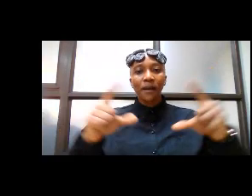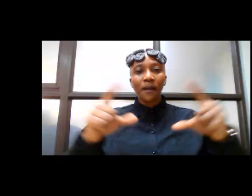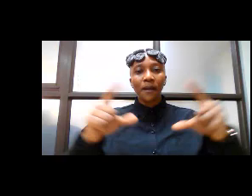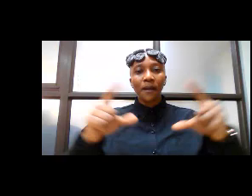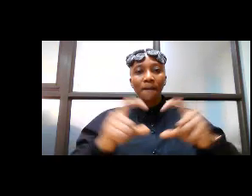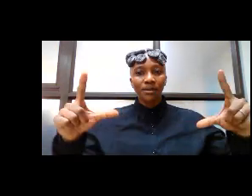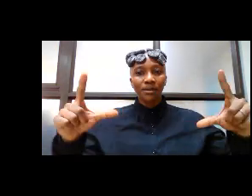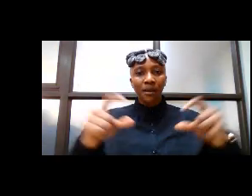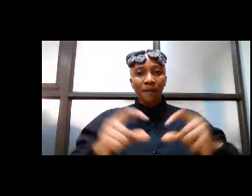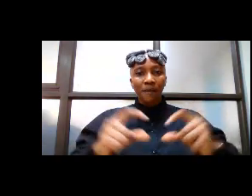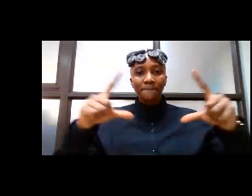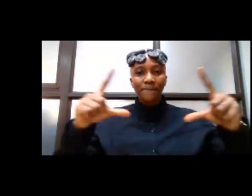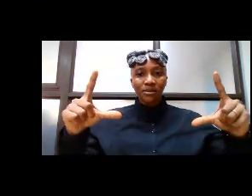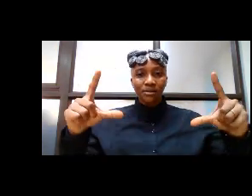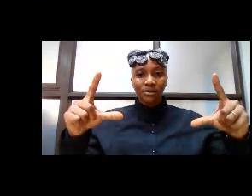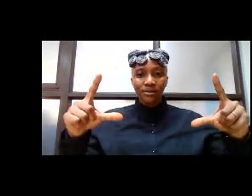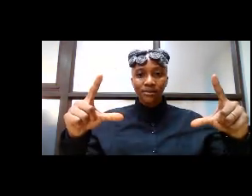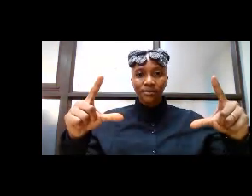Okay.